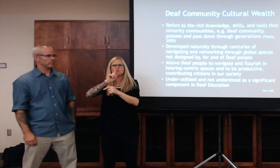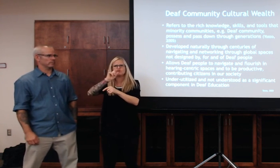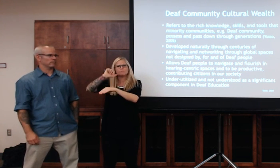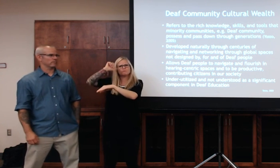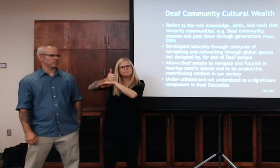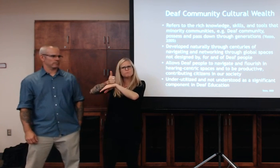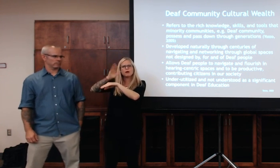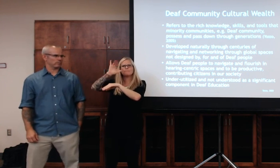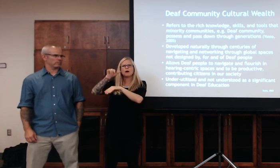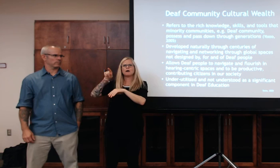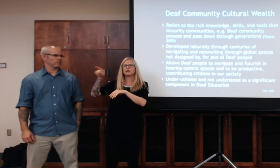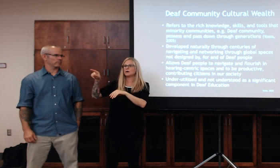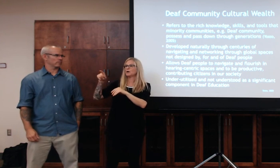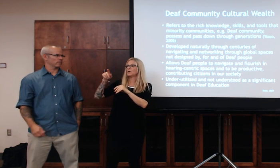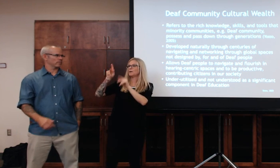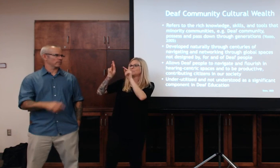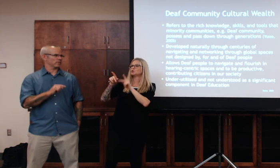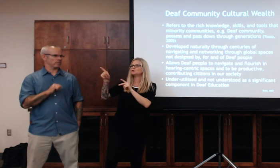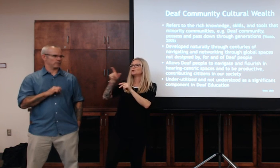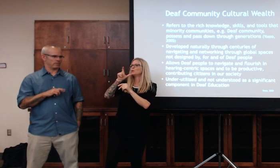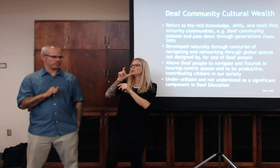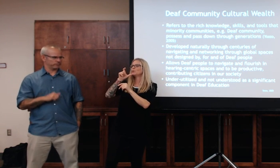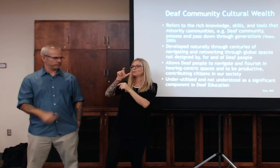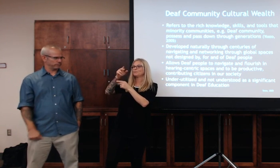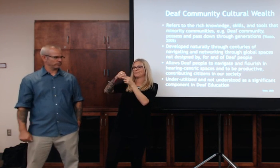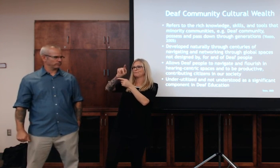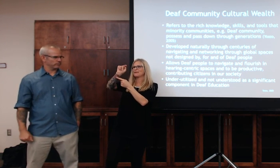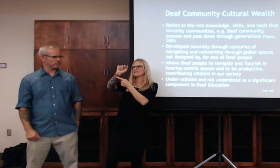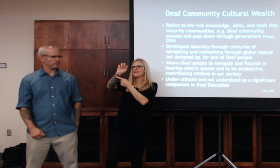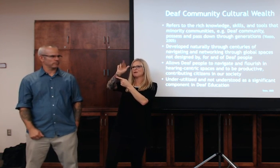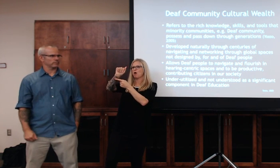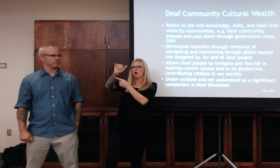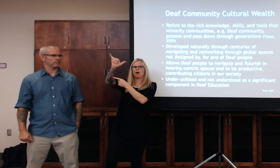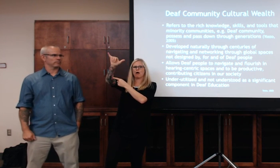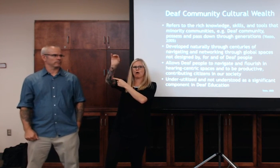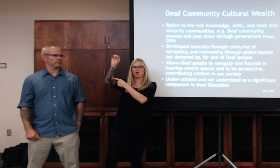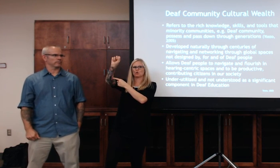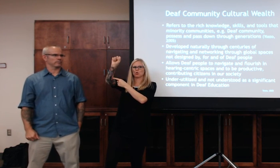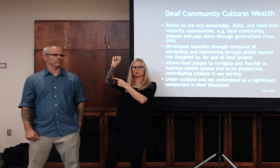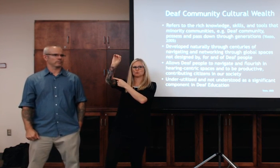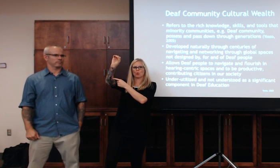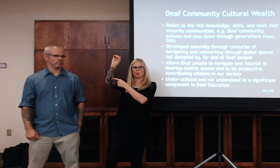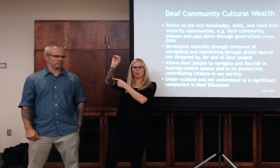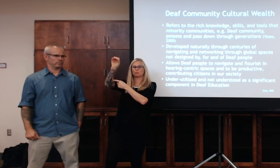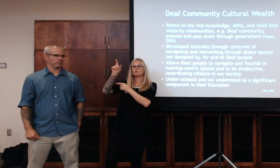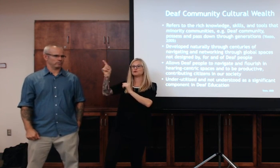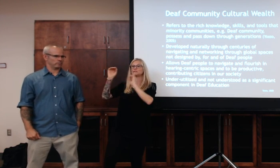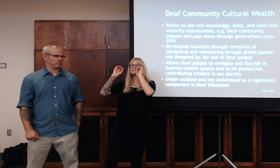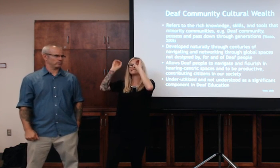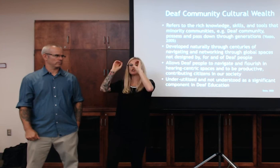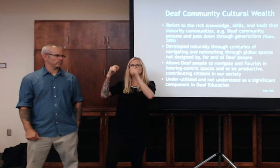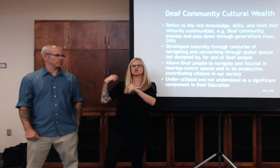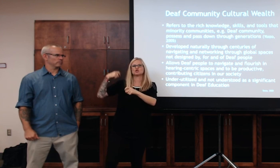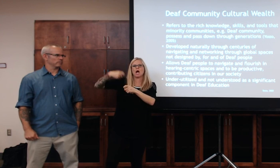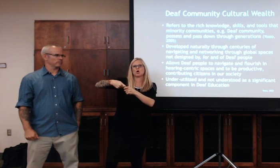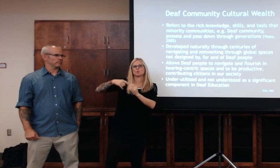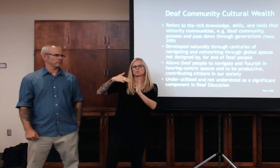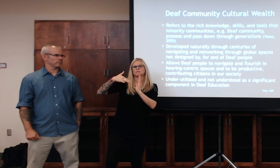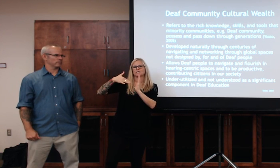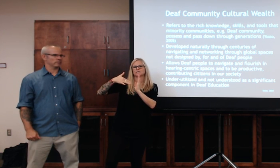is really more so established by an individual by the name of Tara Yoso, who teaches Latino Studies